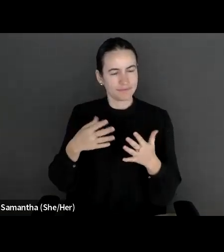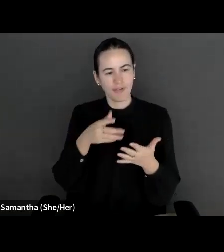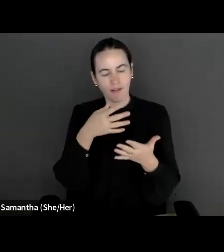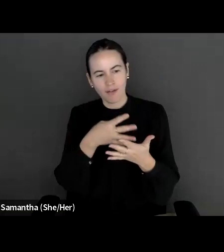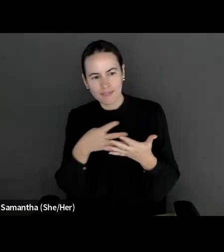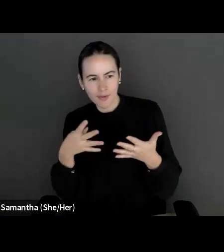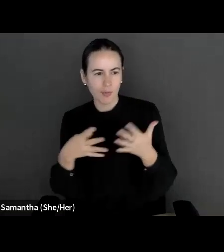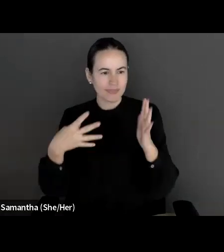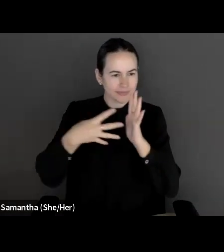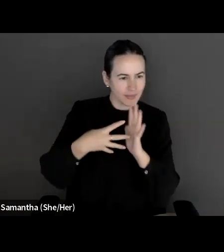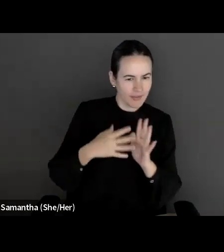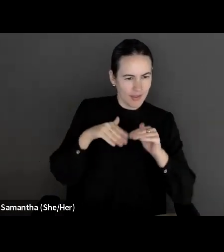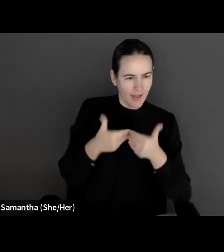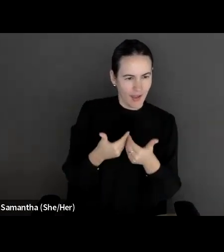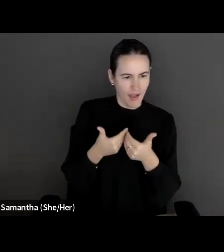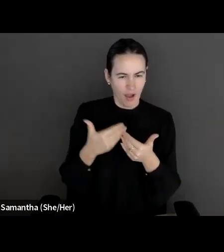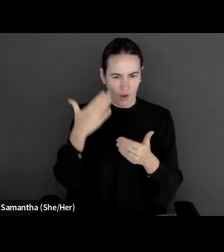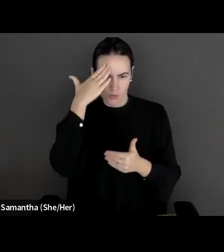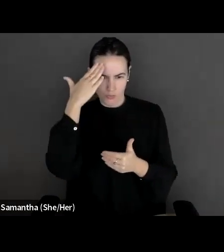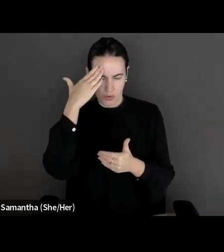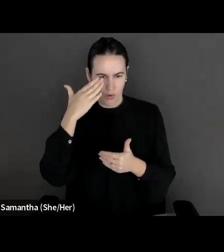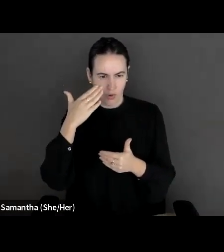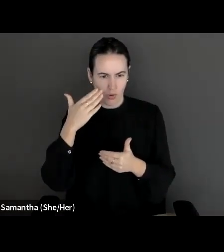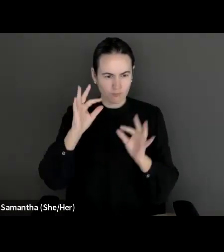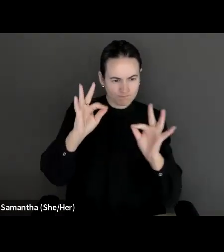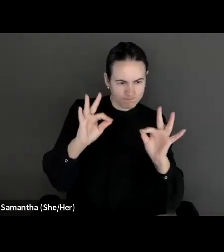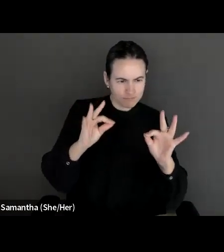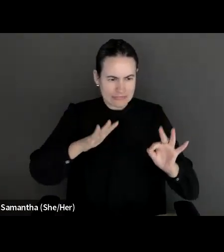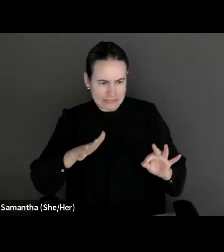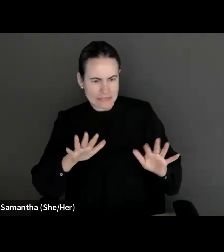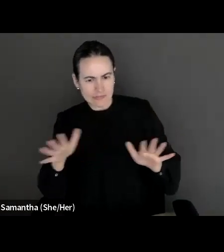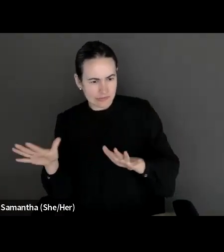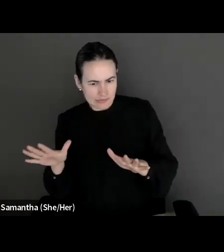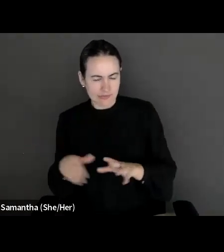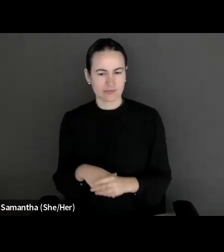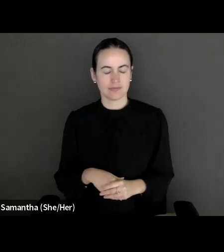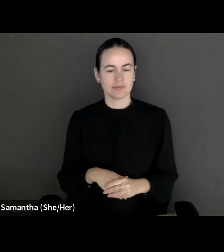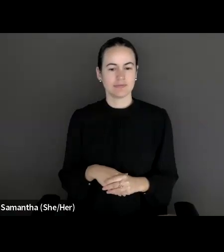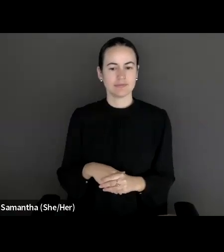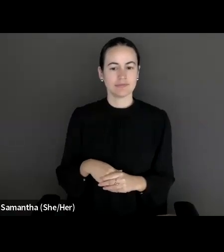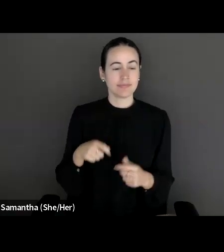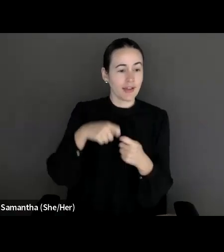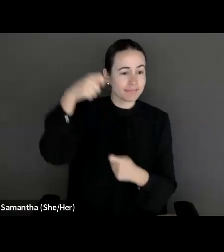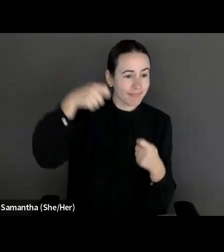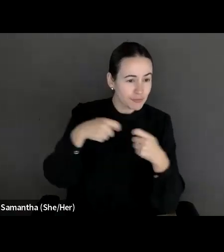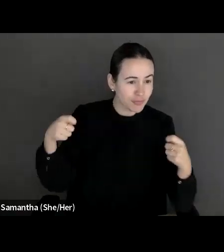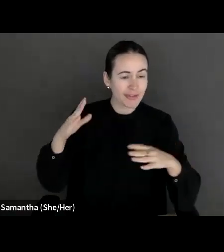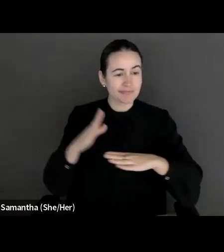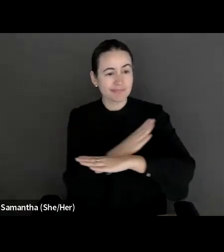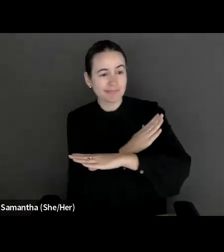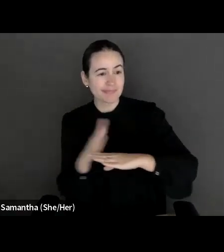research questions we posed was, which sources typically impact rating scale design in public research?